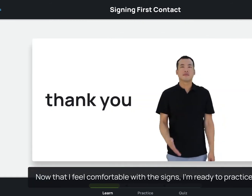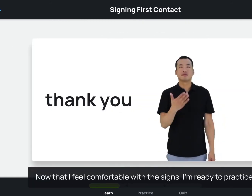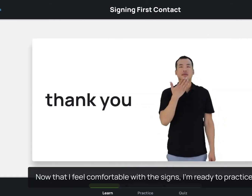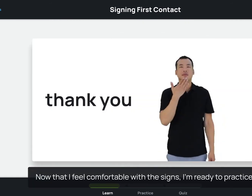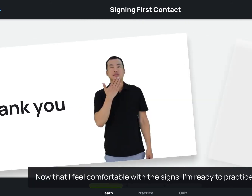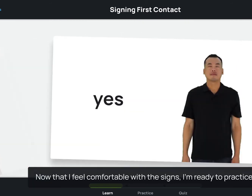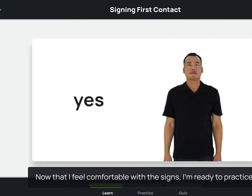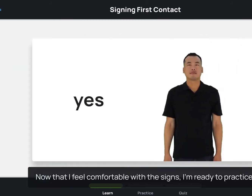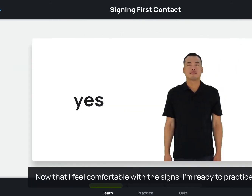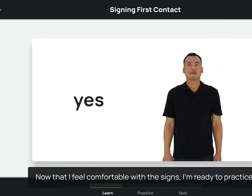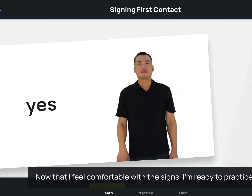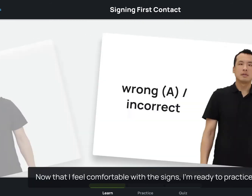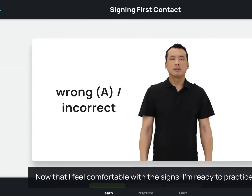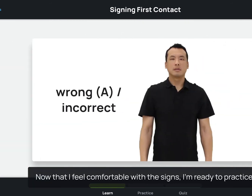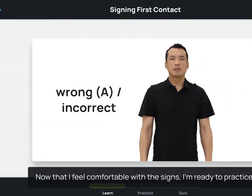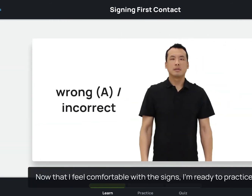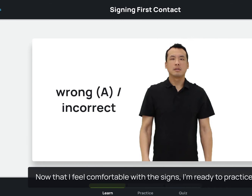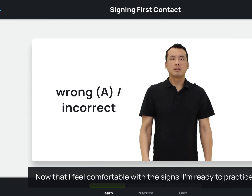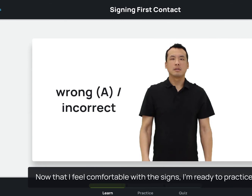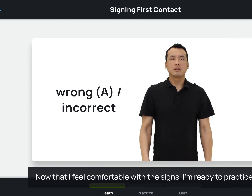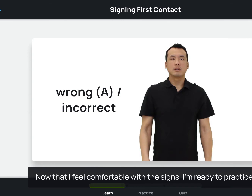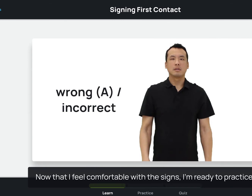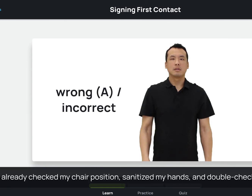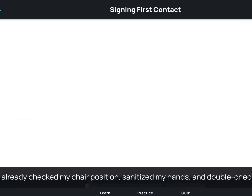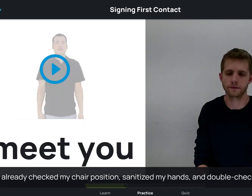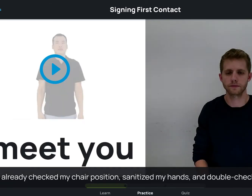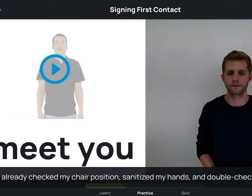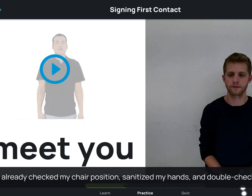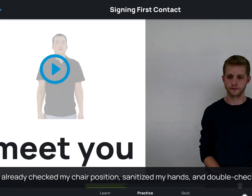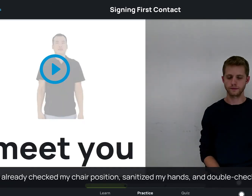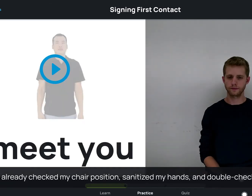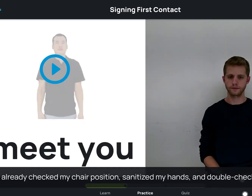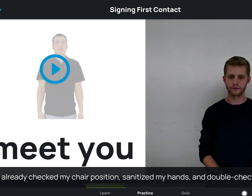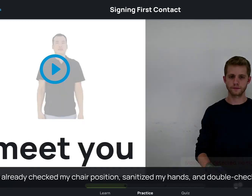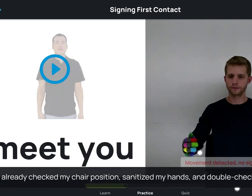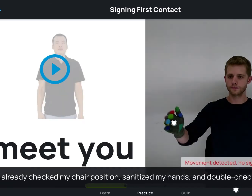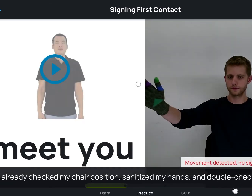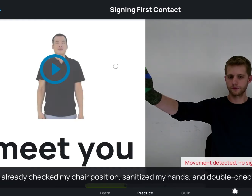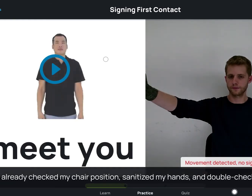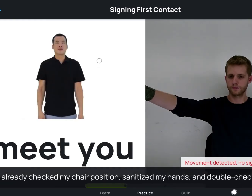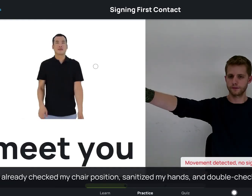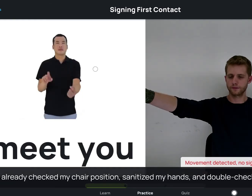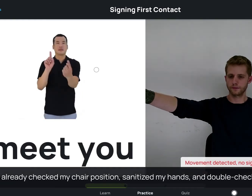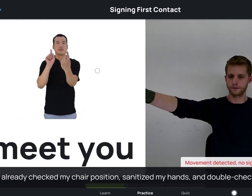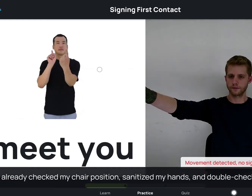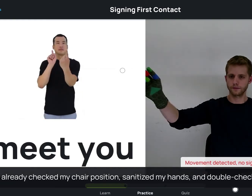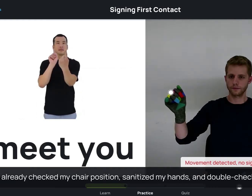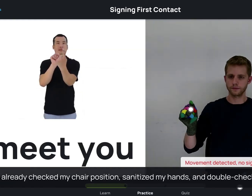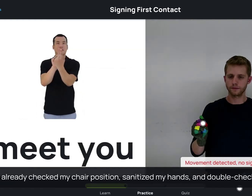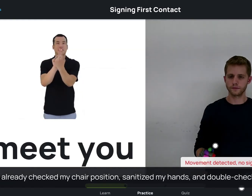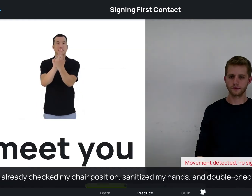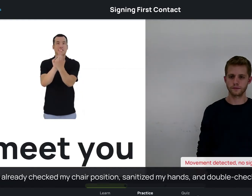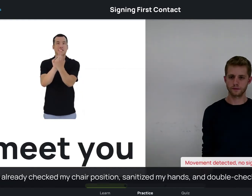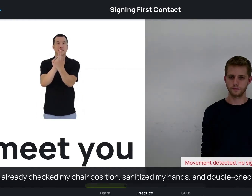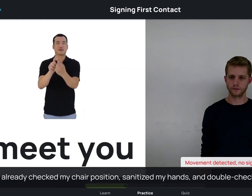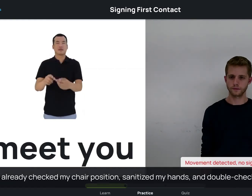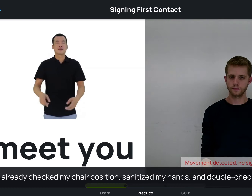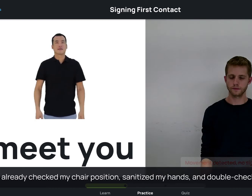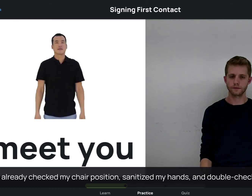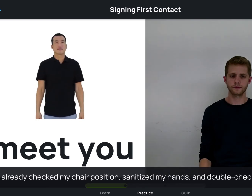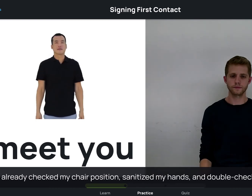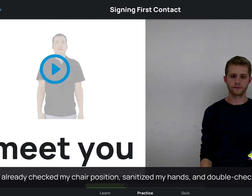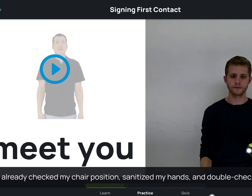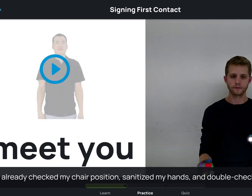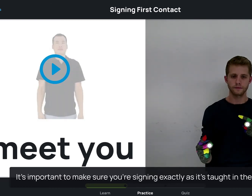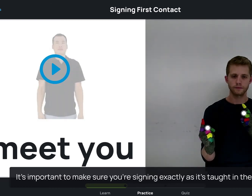that I feel comfortable with the signs, I'm ready to practice. I've already checked my chair position, sanitized my hands, and